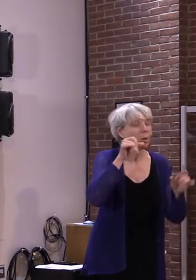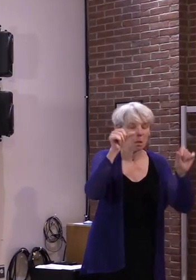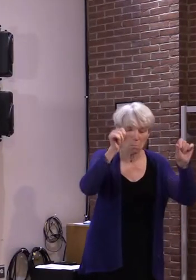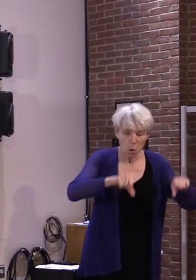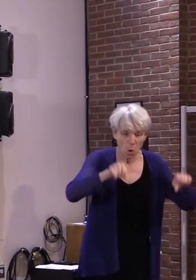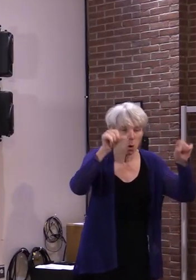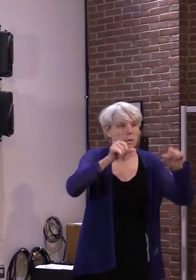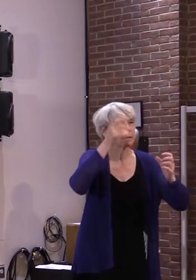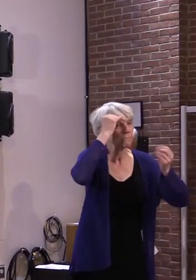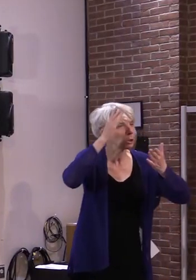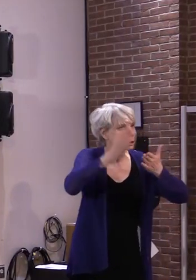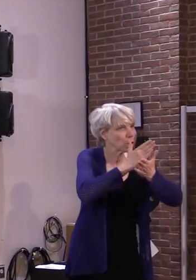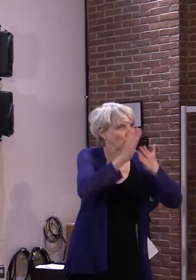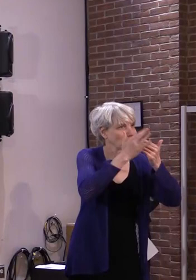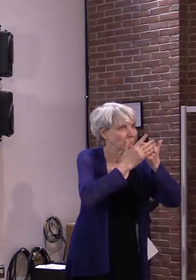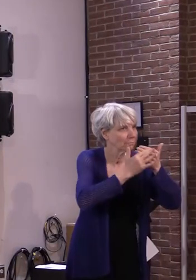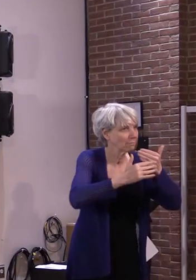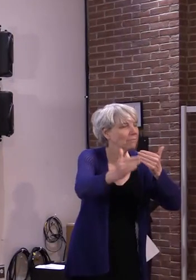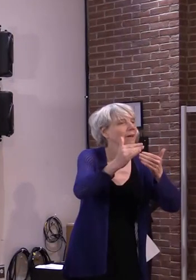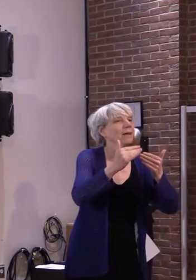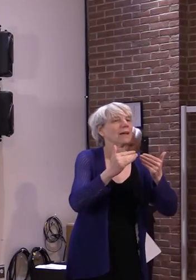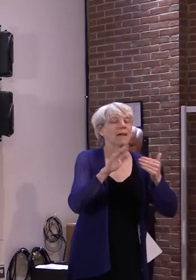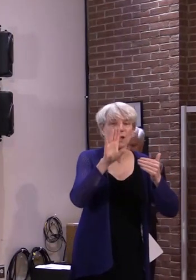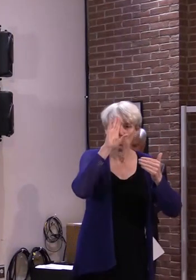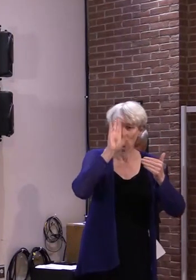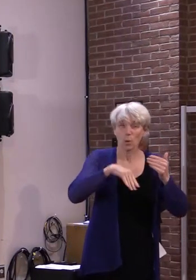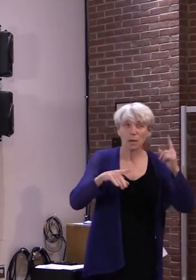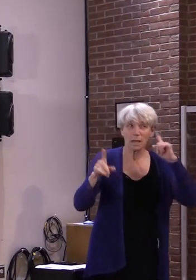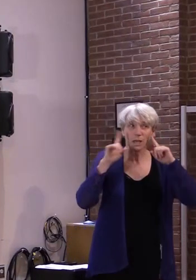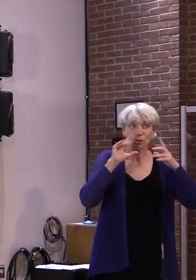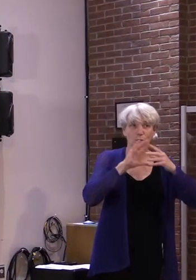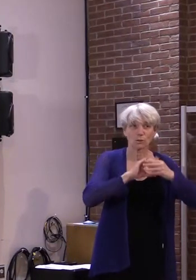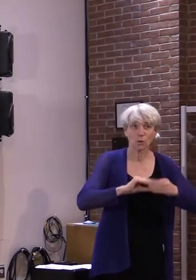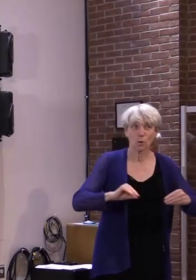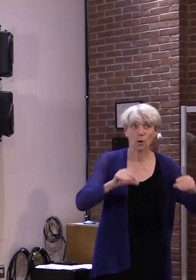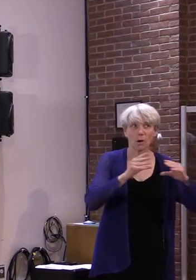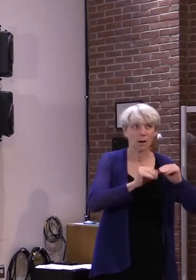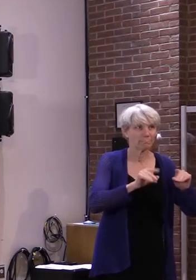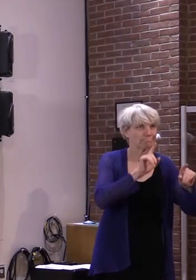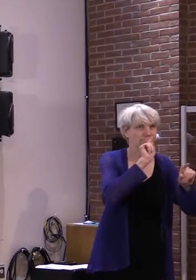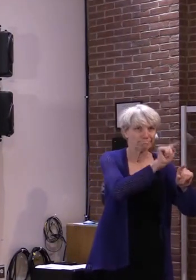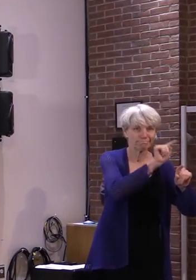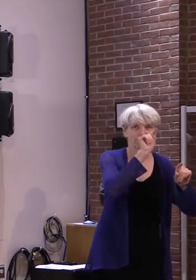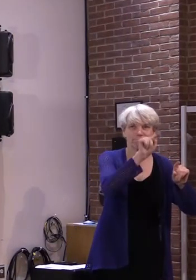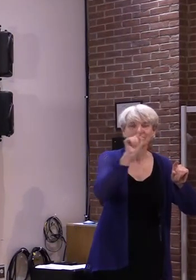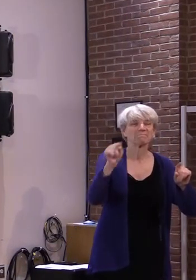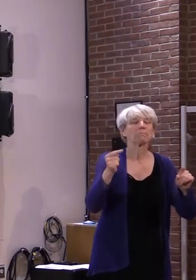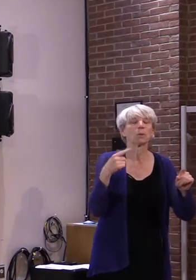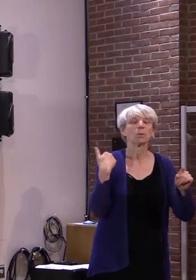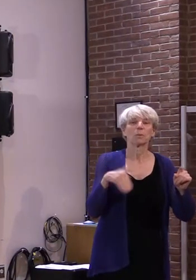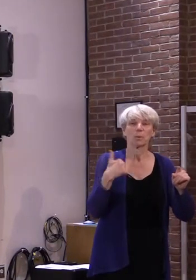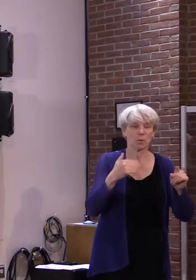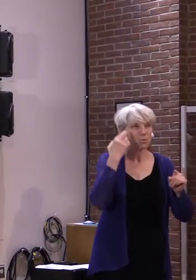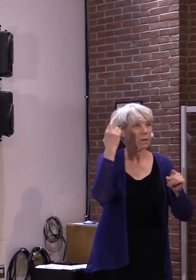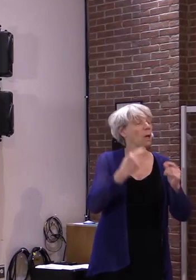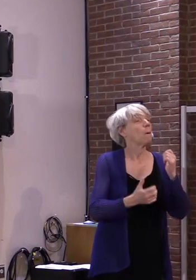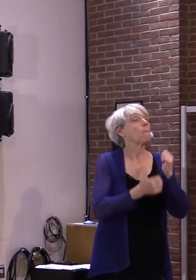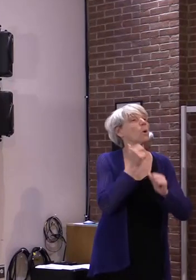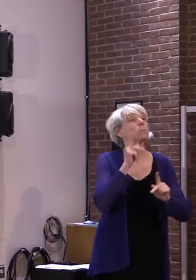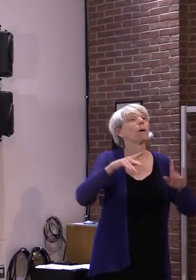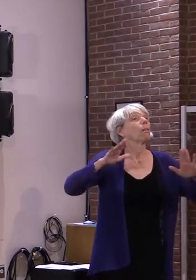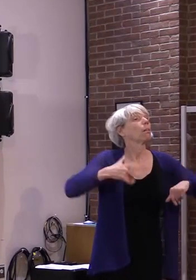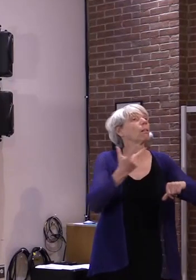pharmacy. Story after story tells us that the majority of unvaccinated people in Vermont have